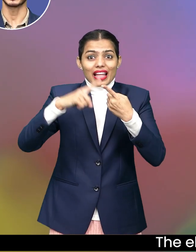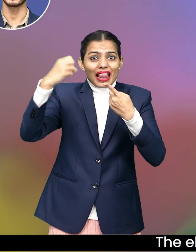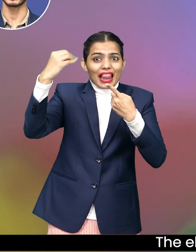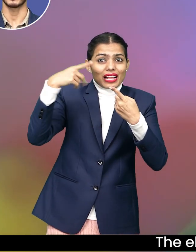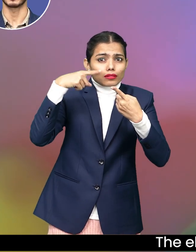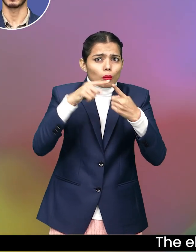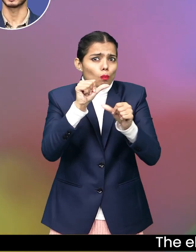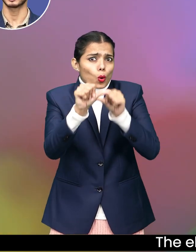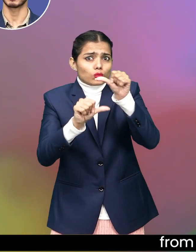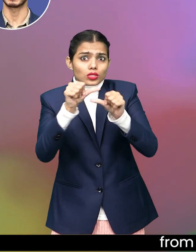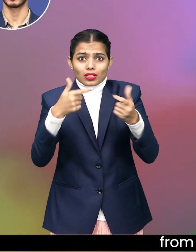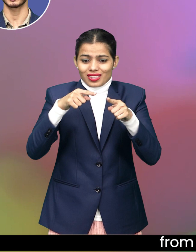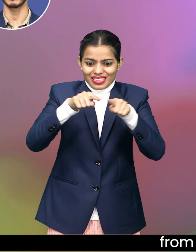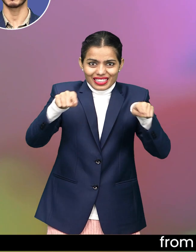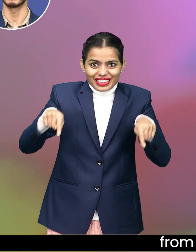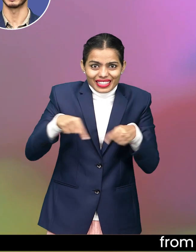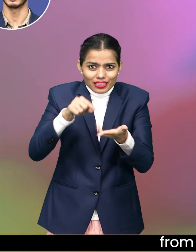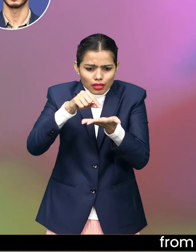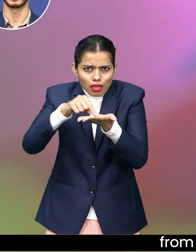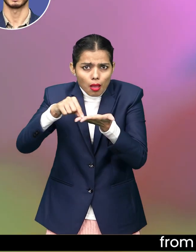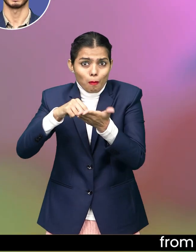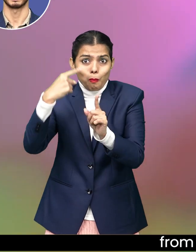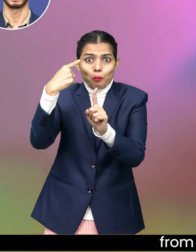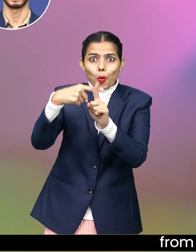The electric current passes from the positive terminal,